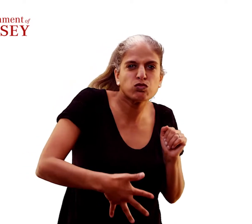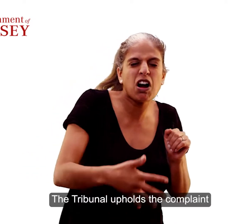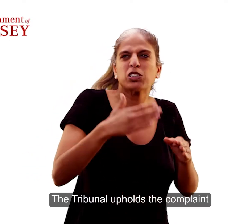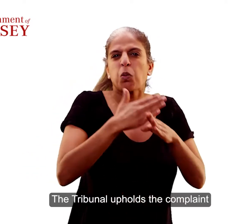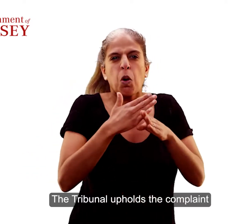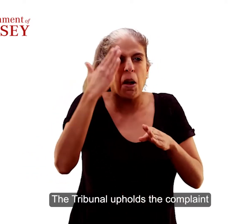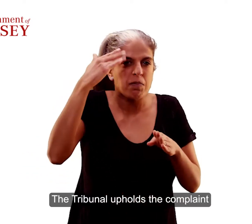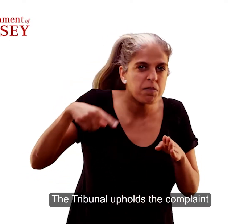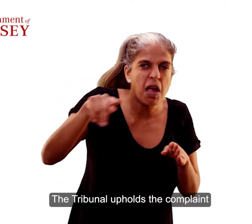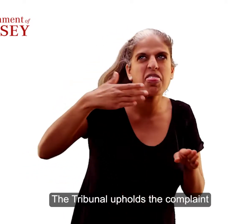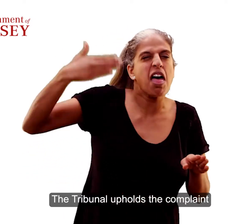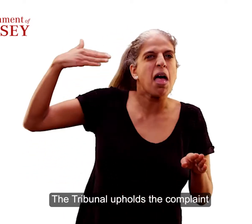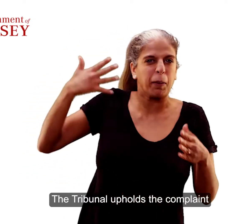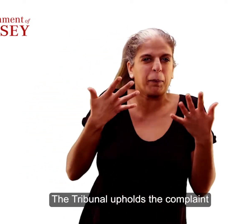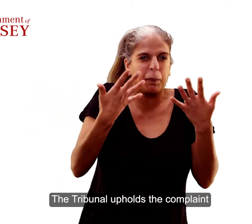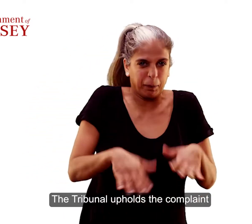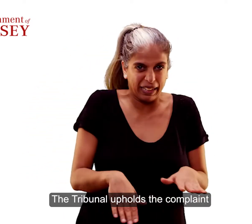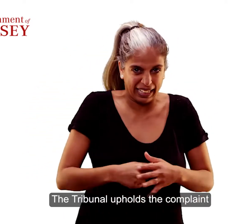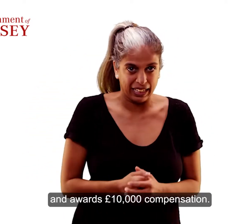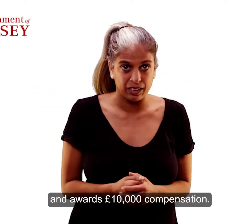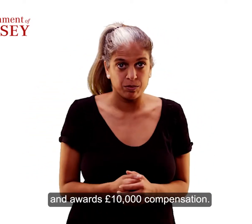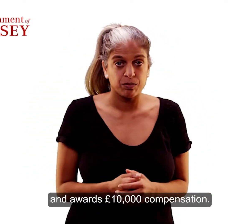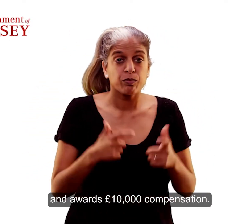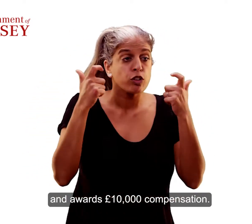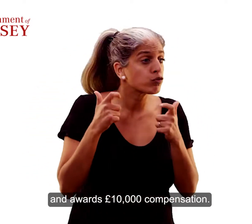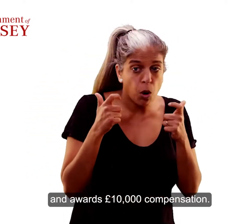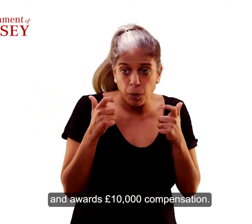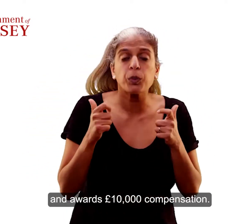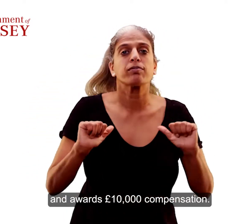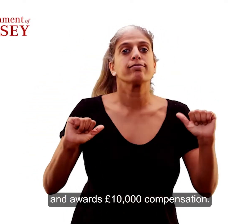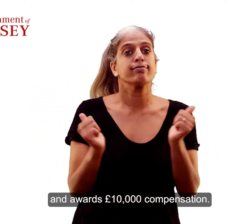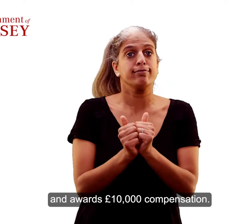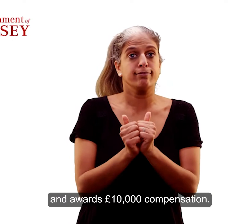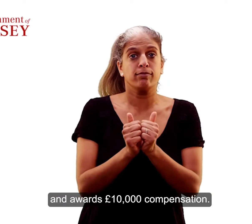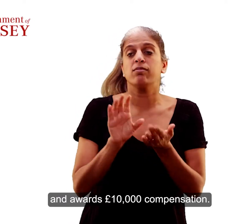The tribunal upholds the complaint and awards £10,000 compensation.